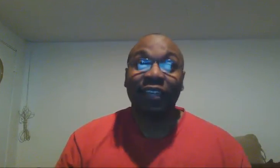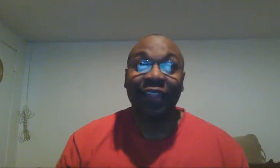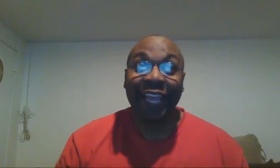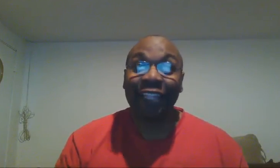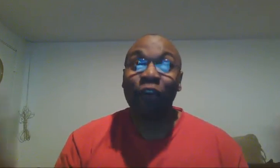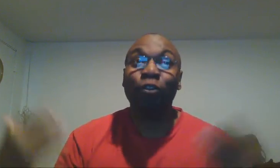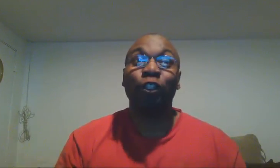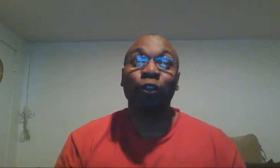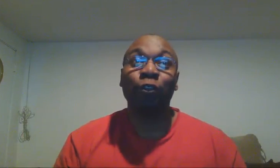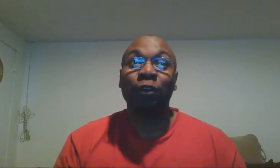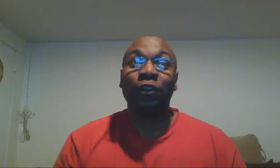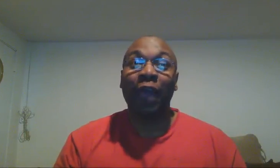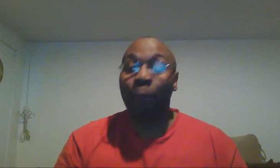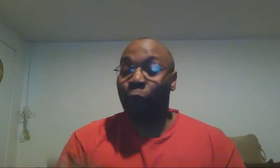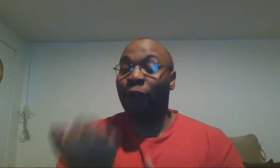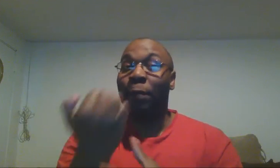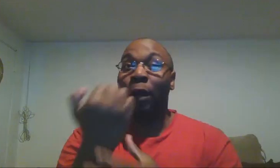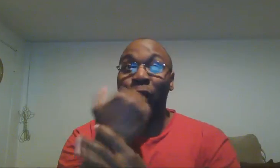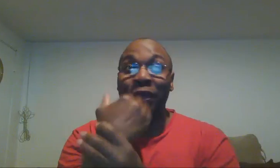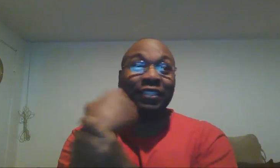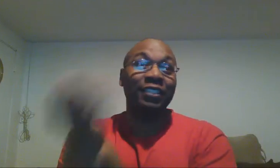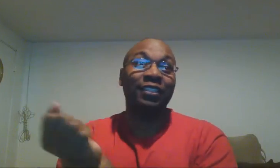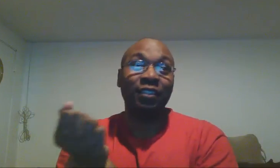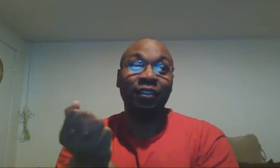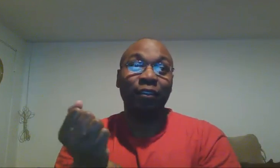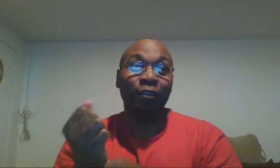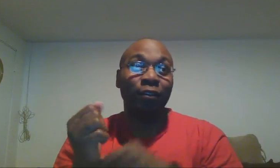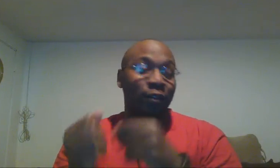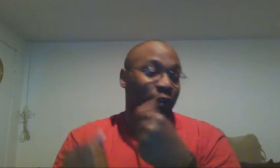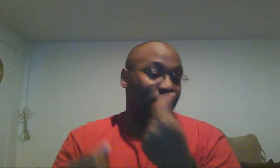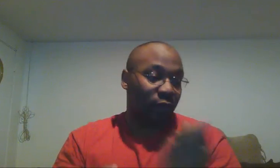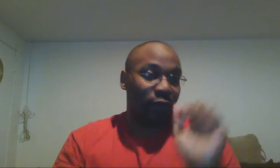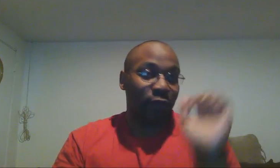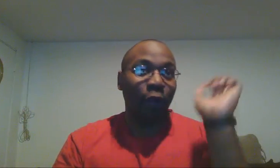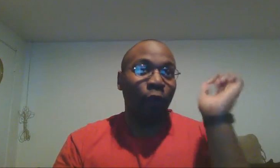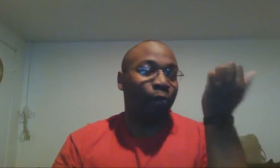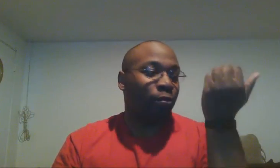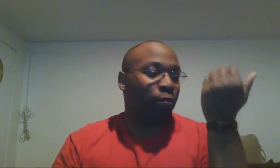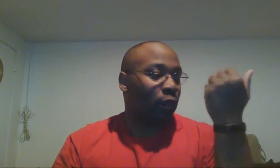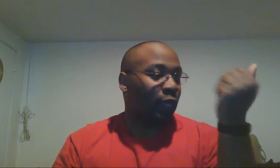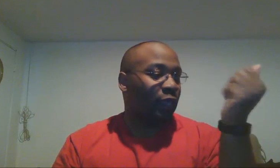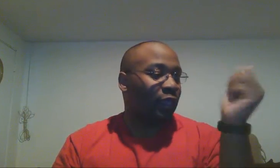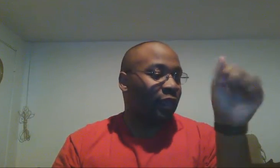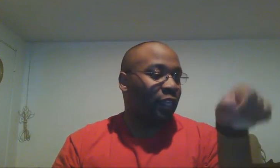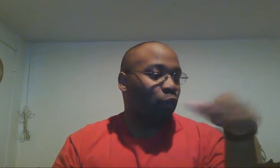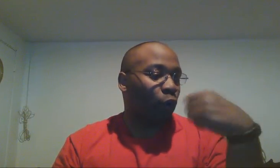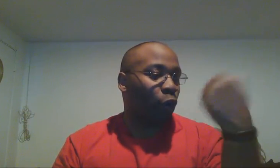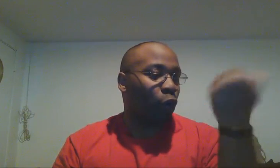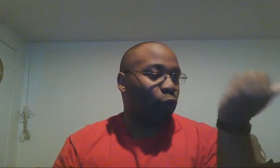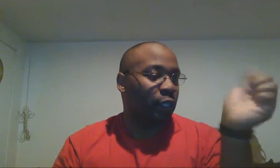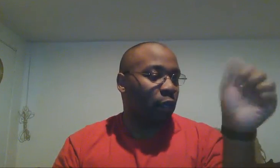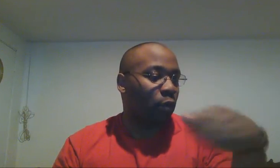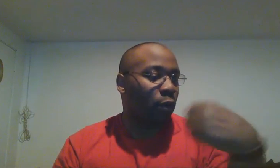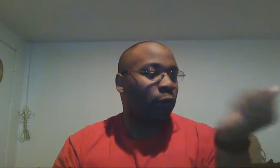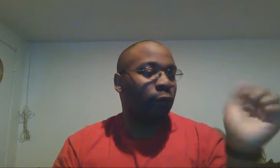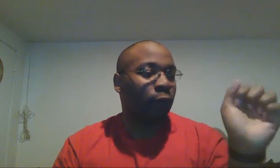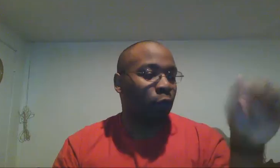I told you, I pray for my wrist. I don't think that this one hurts anymore. Nope, it